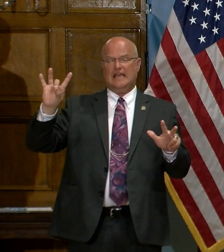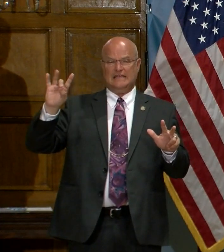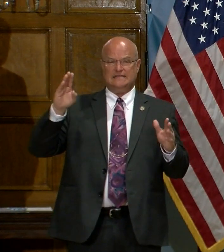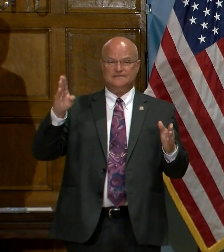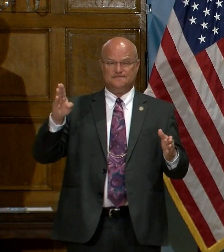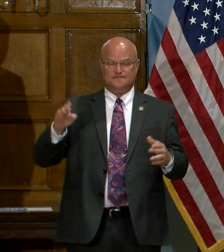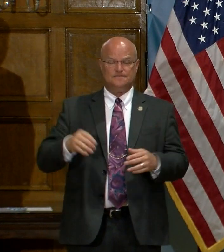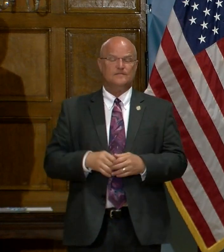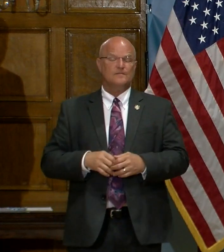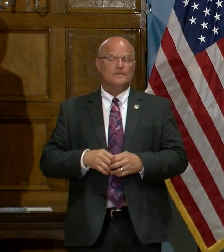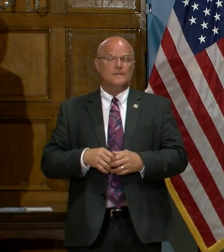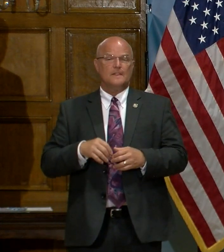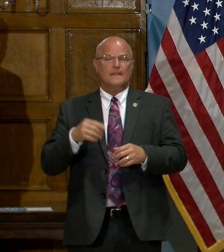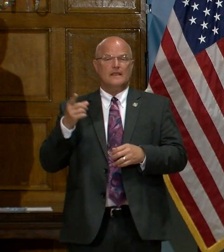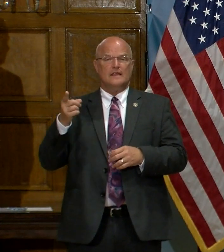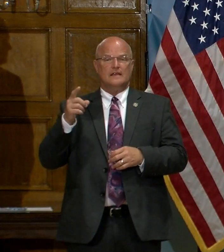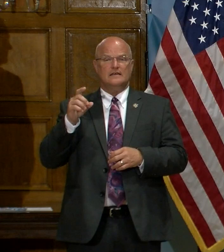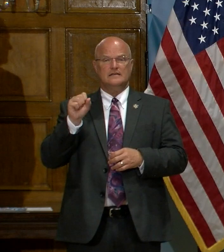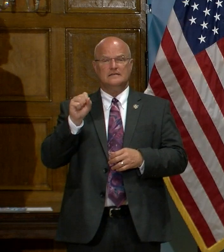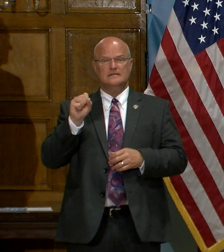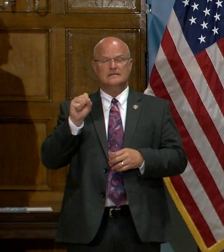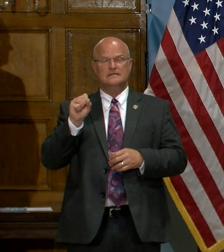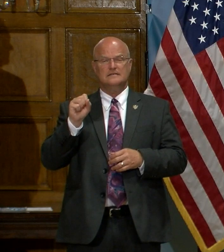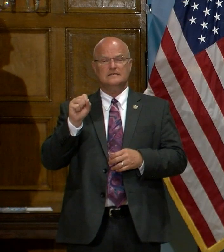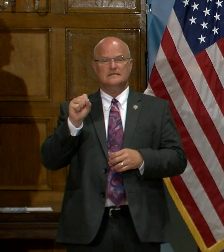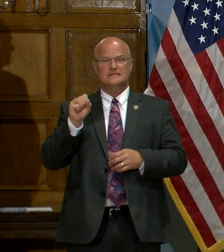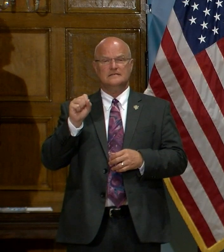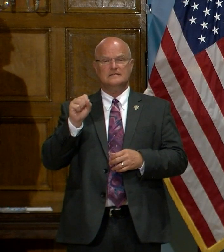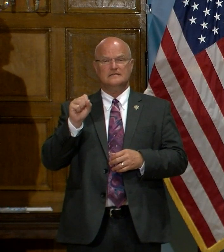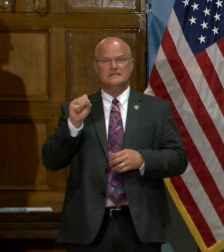years old. In